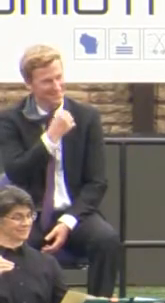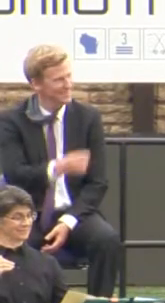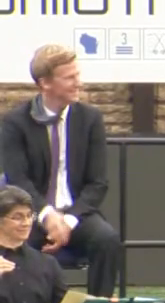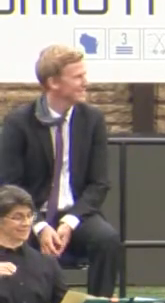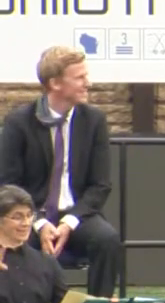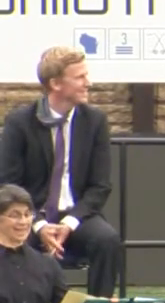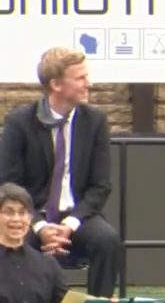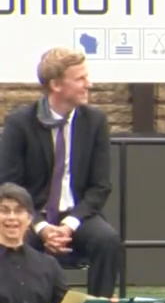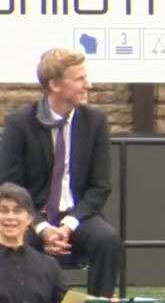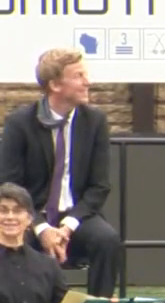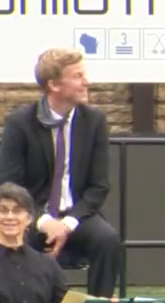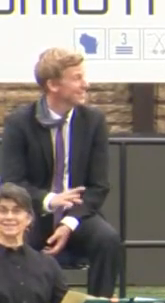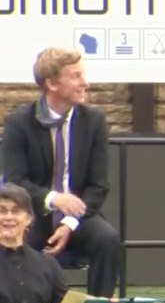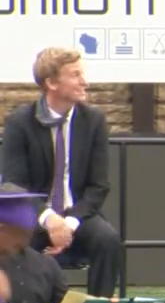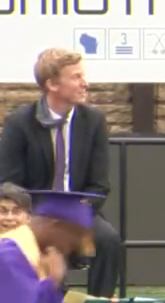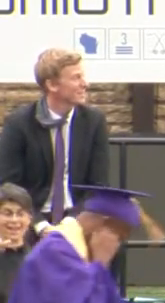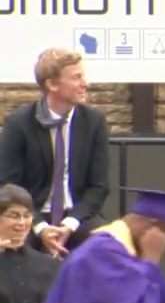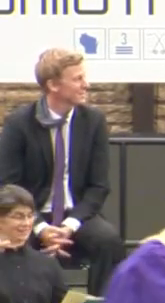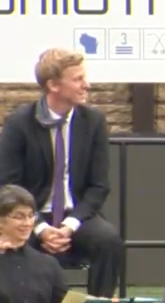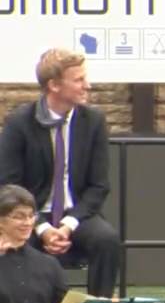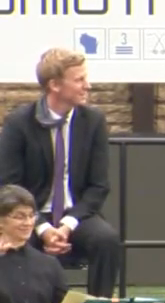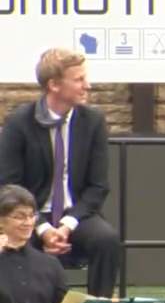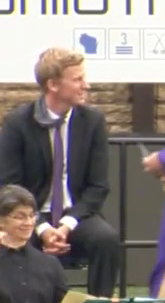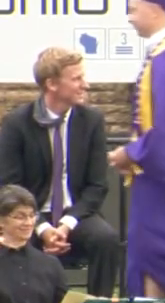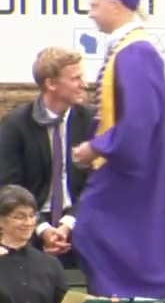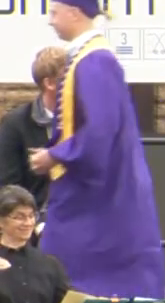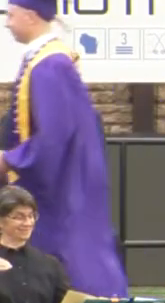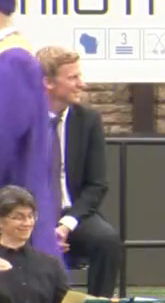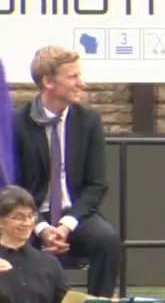Dani Lira Perez.